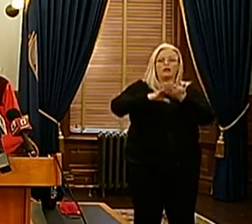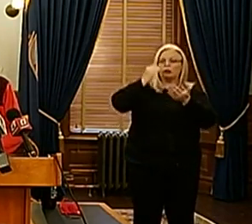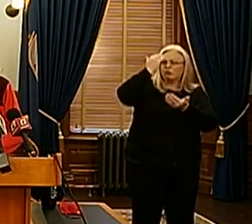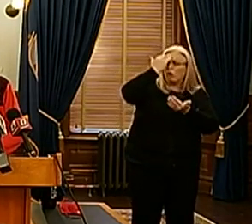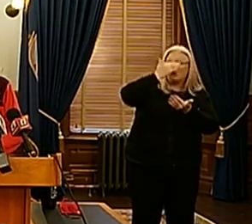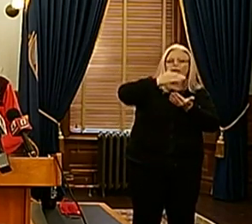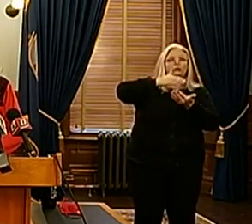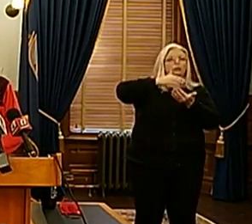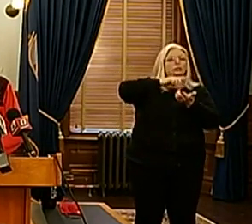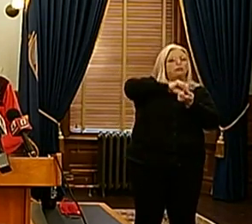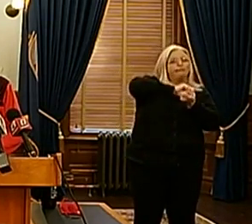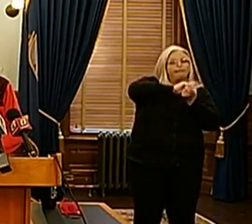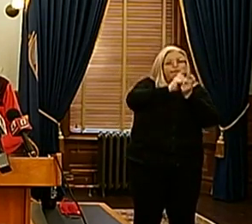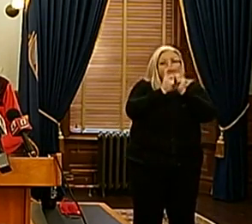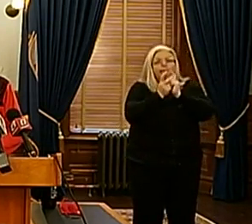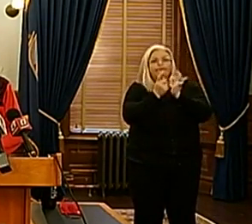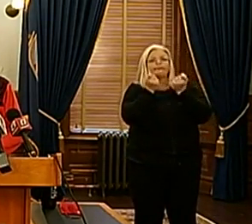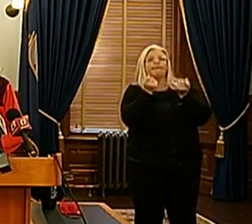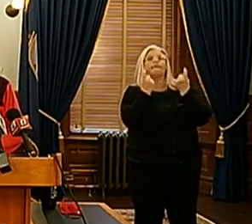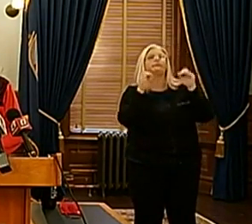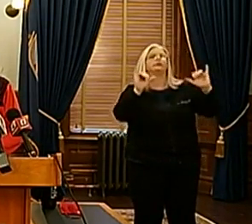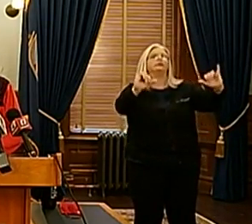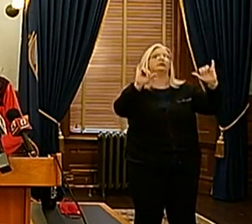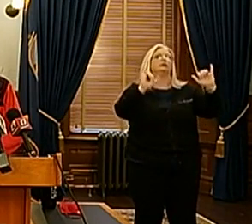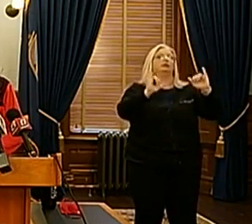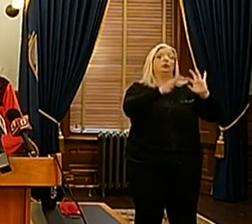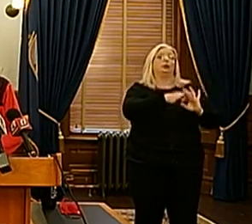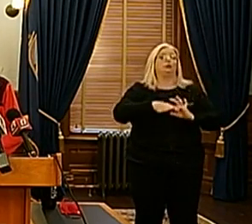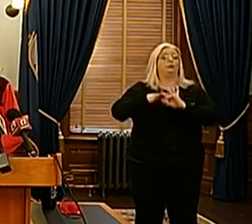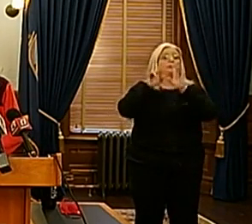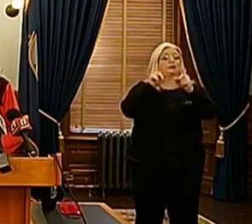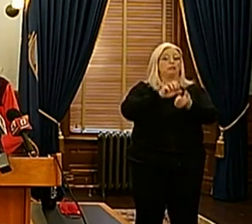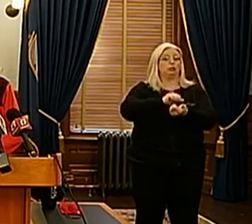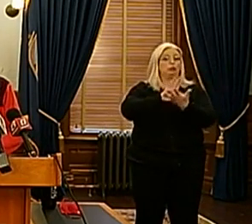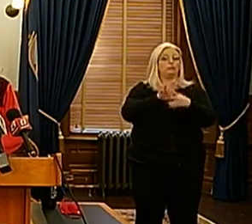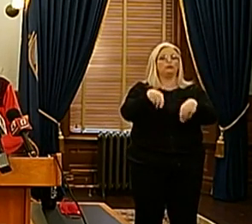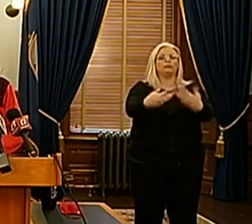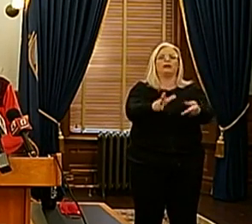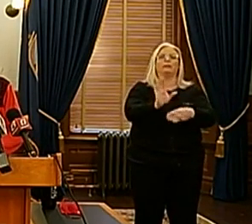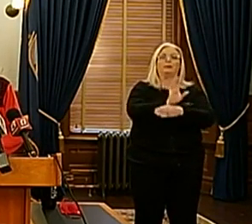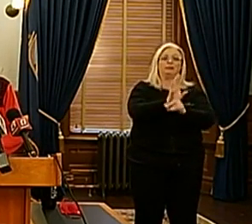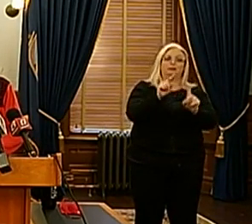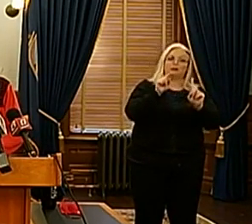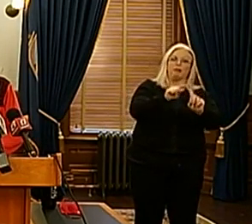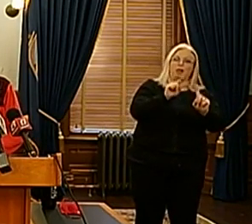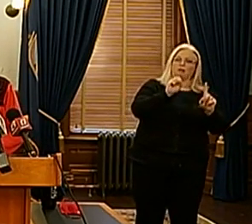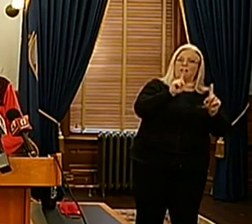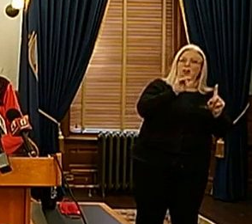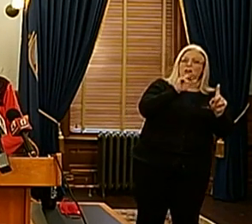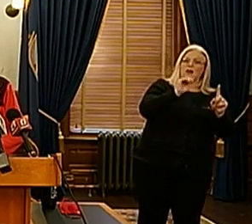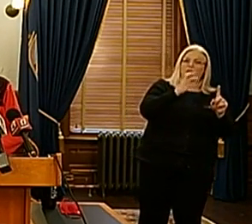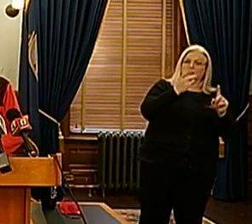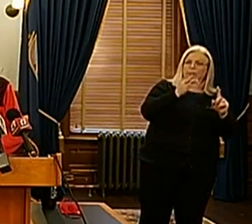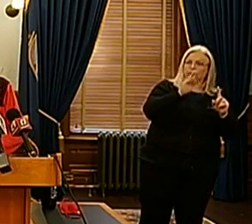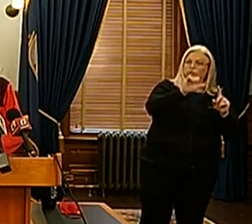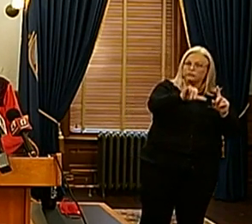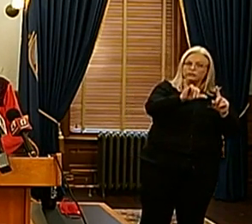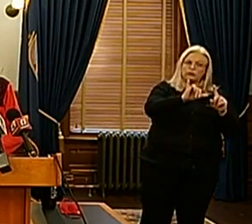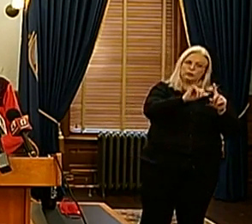and understanding, and with a unified testing strategy, we can provide businesses like Salon Chemistry with